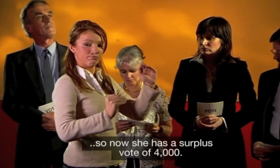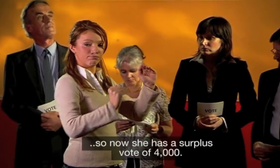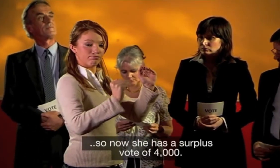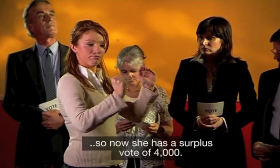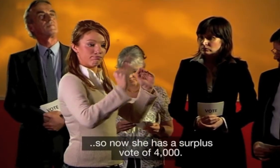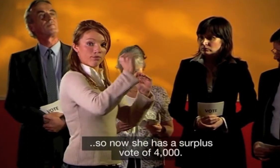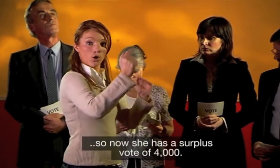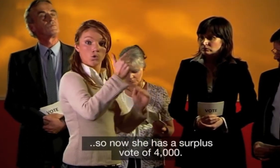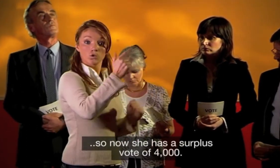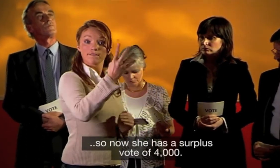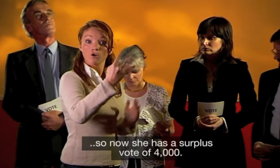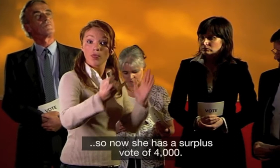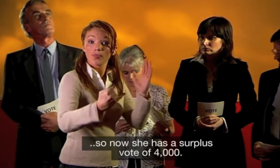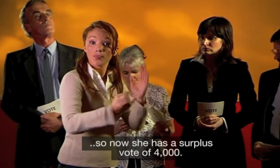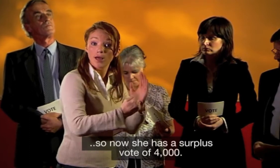has a surplus vote of 4,000.